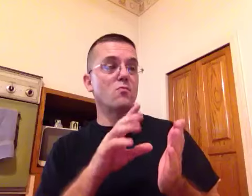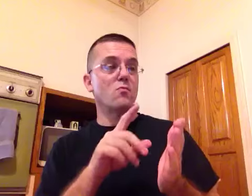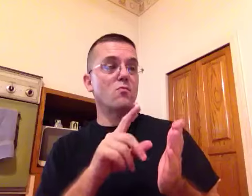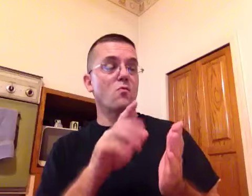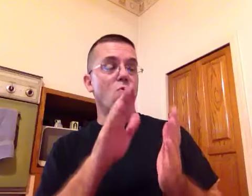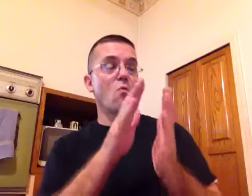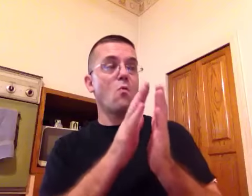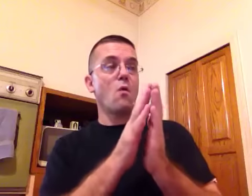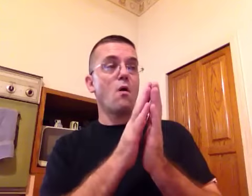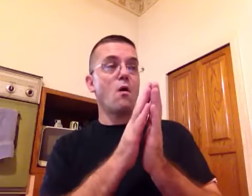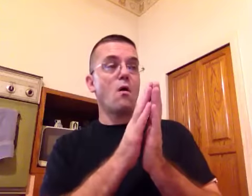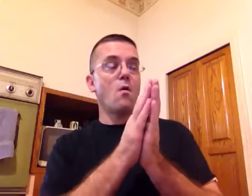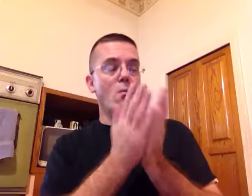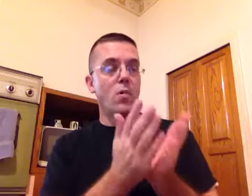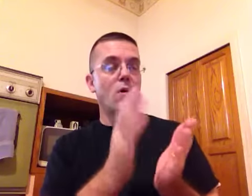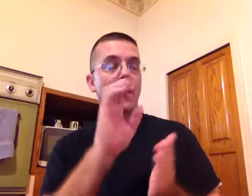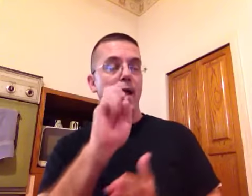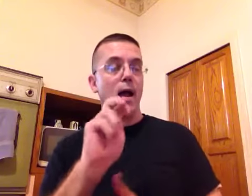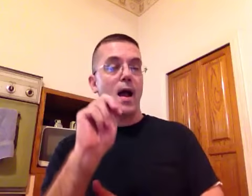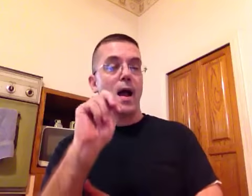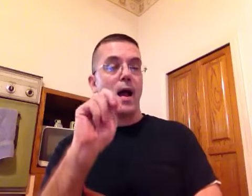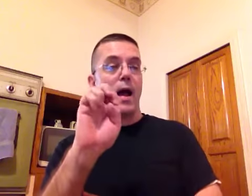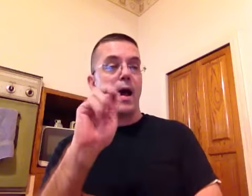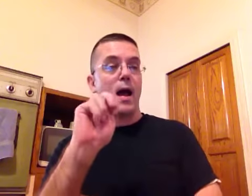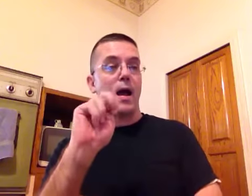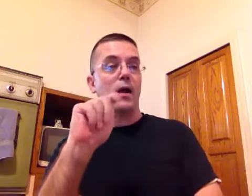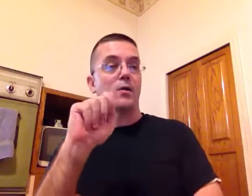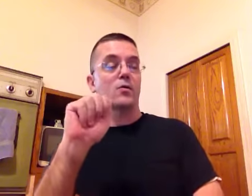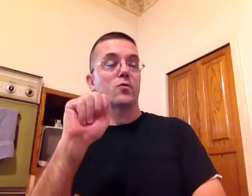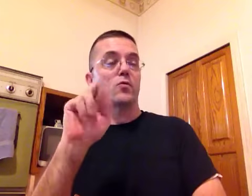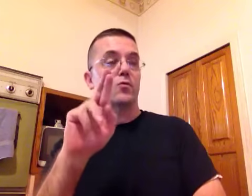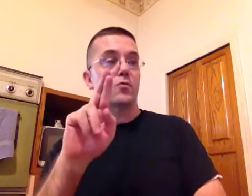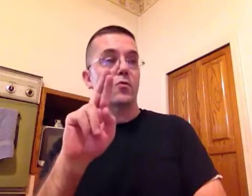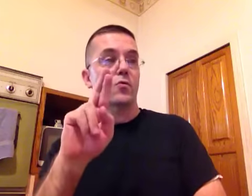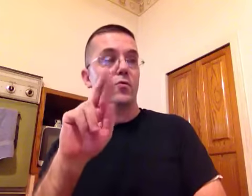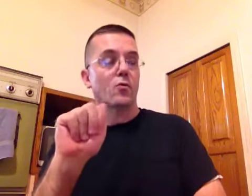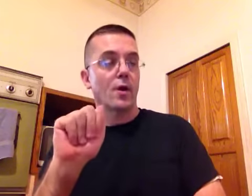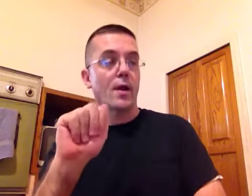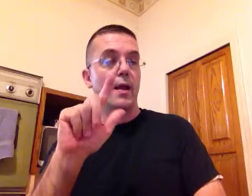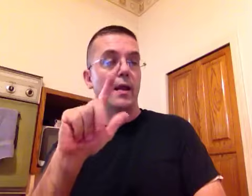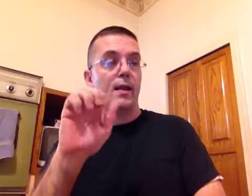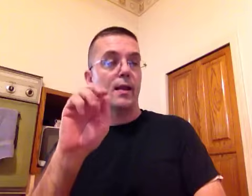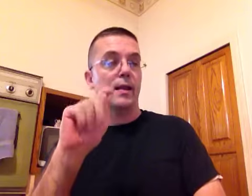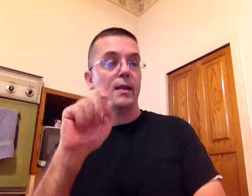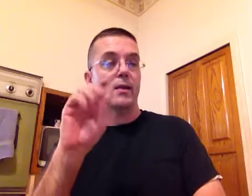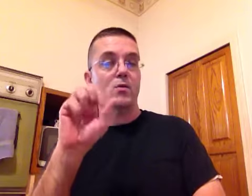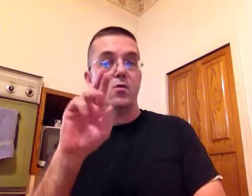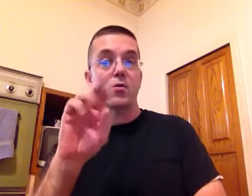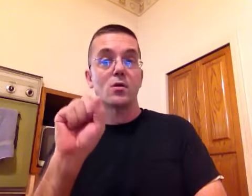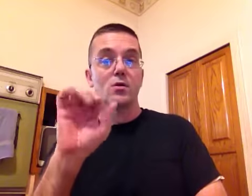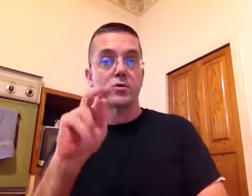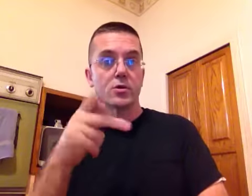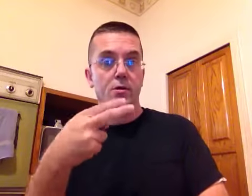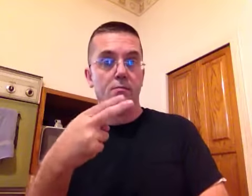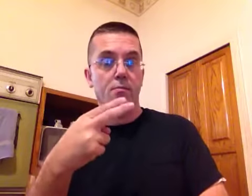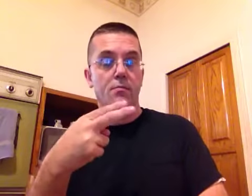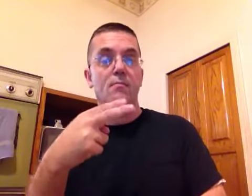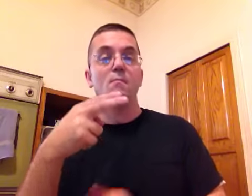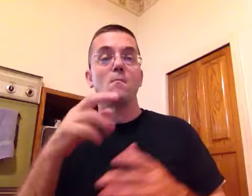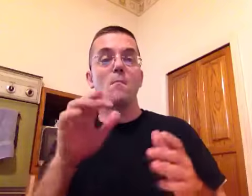Times bestseller, Entree Leadership. And it's our leadership and business book on how to run a business the way we've grown ours from where